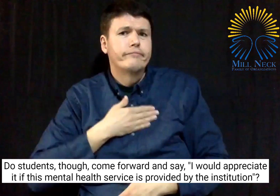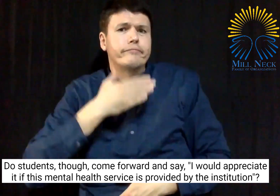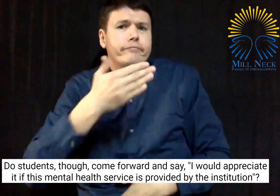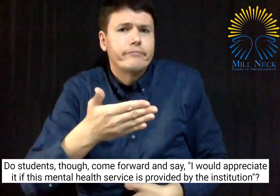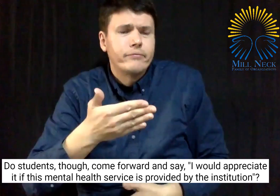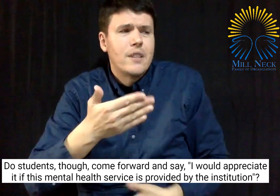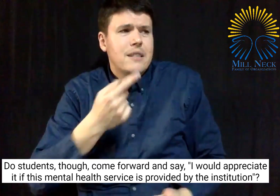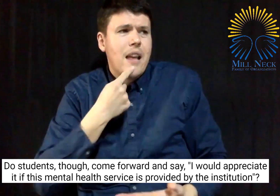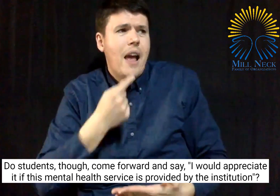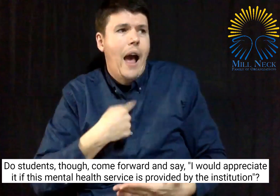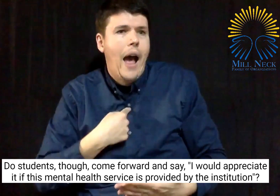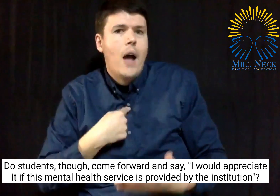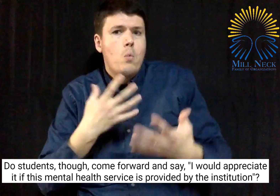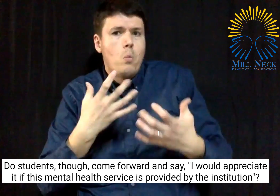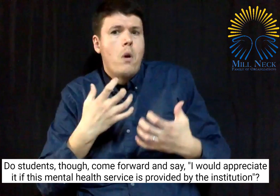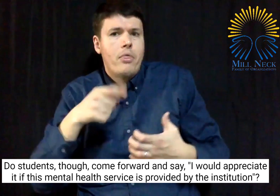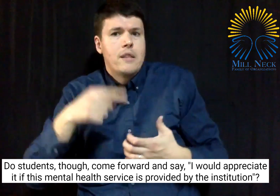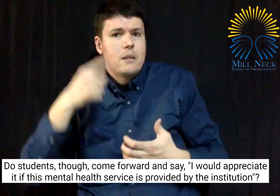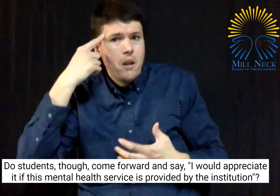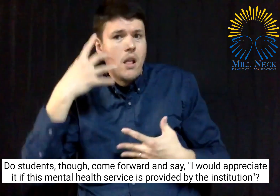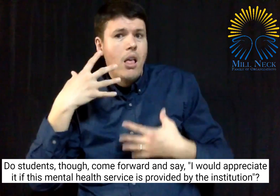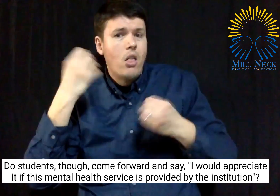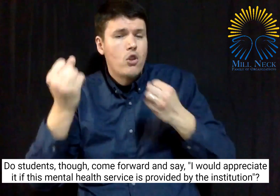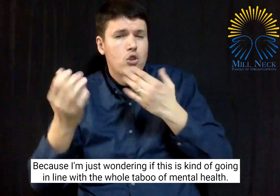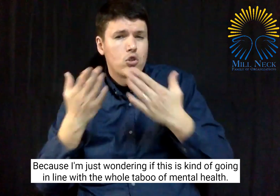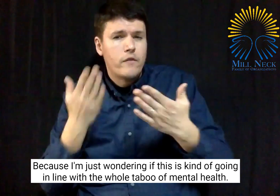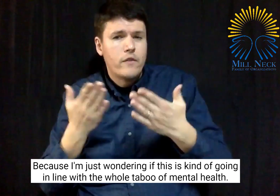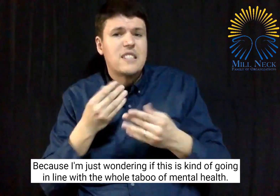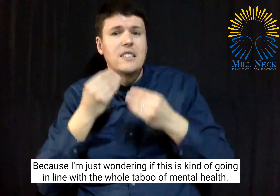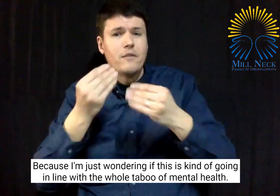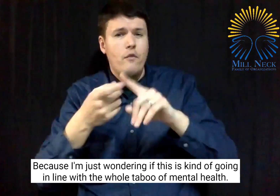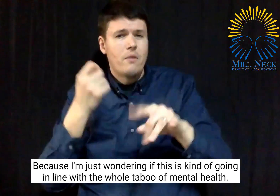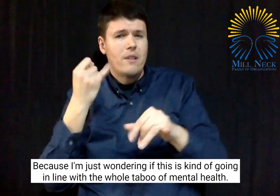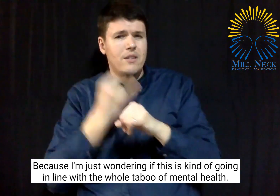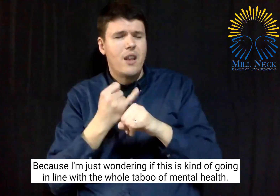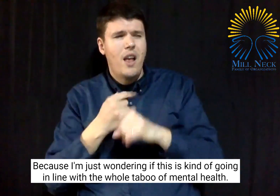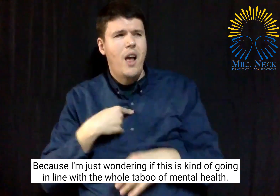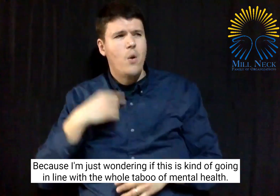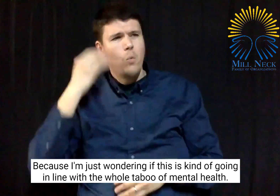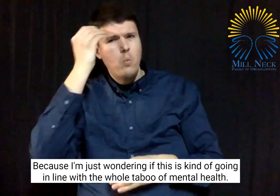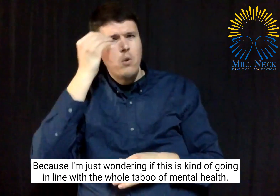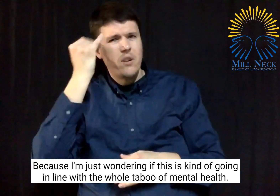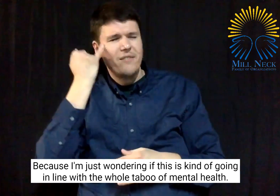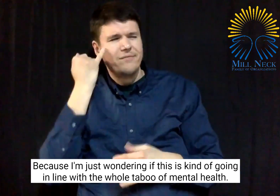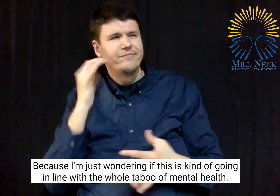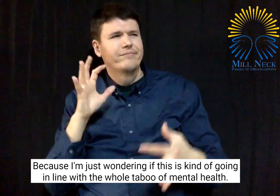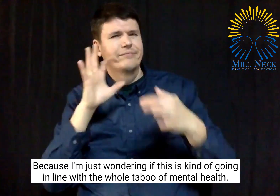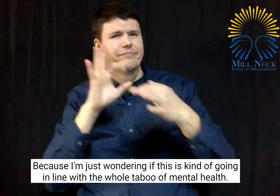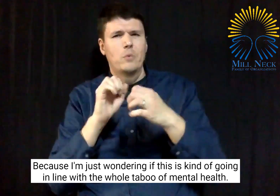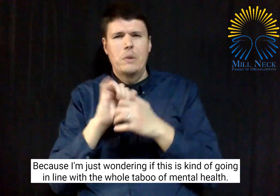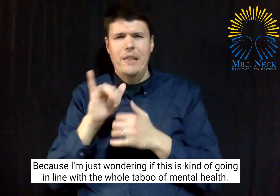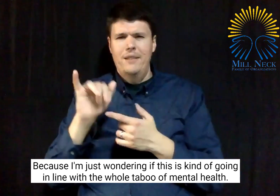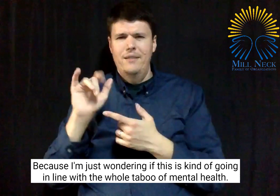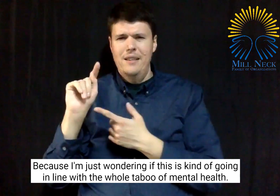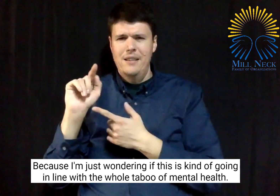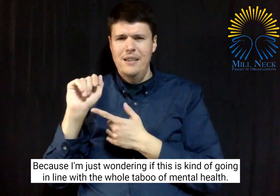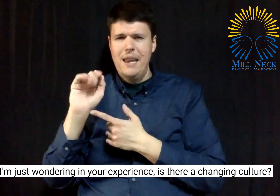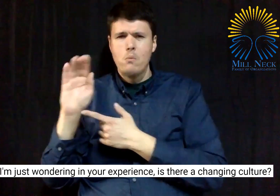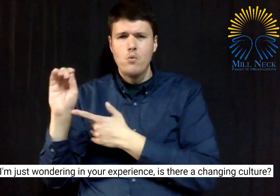service is provided by the institution? Because I'm just wondering if this is kind of going in line with the whole taboo of mental health. I'm just wondering,